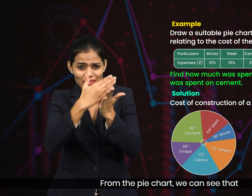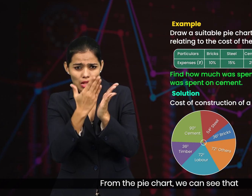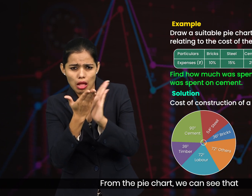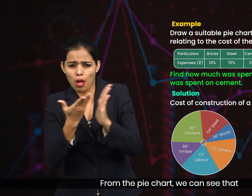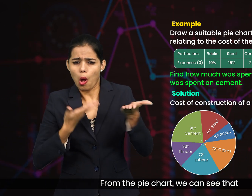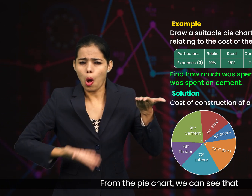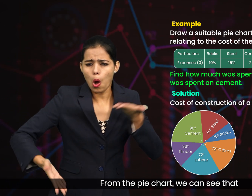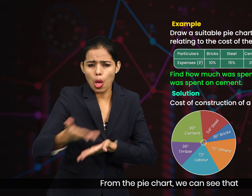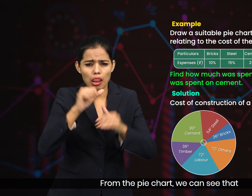that